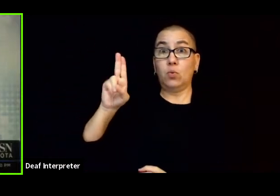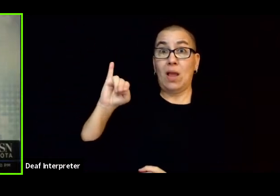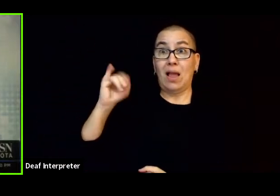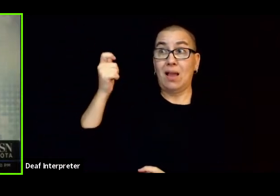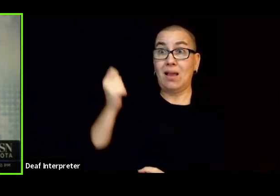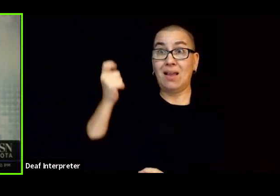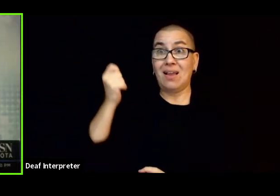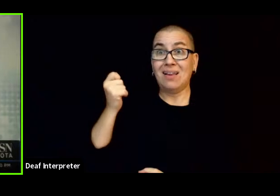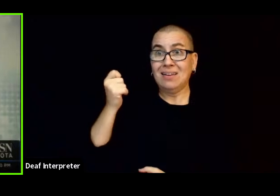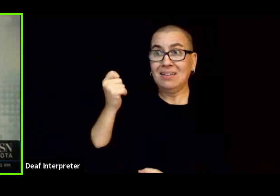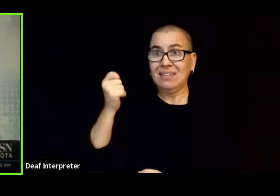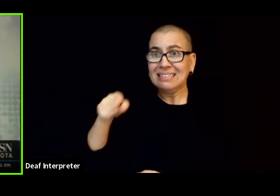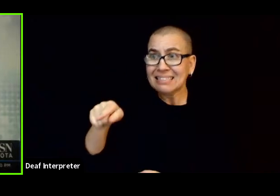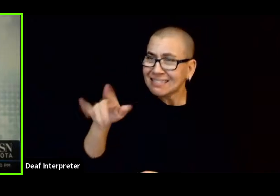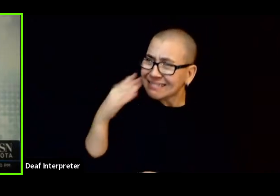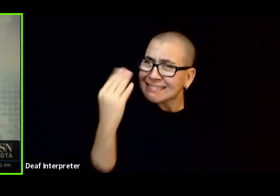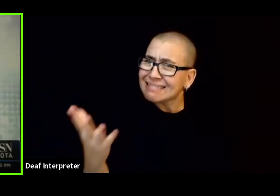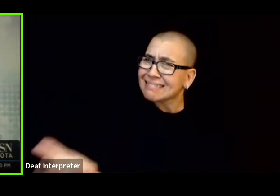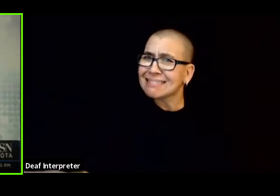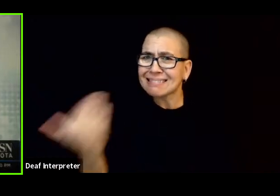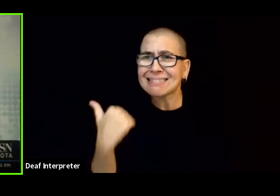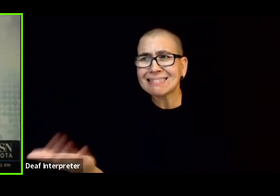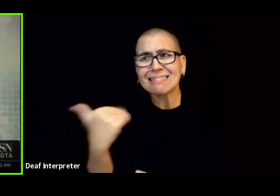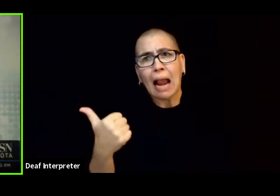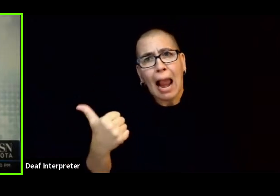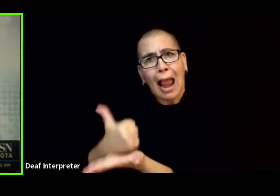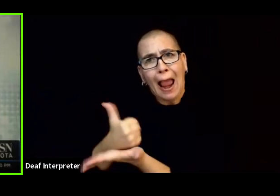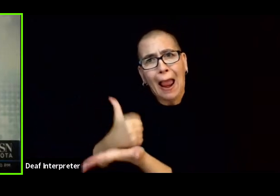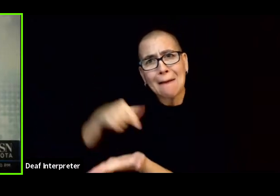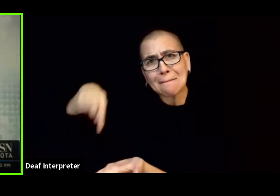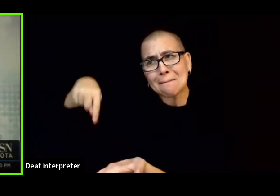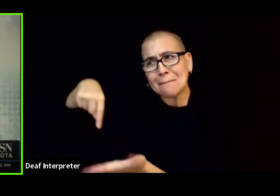message statewide. The fifth point in the battle